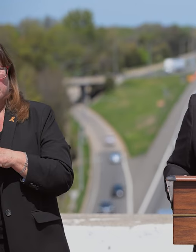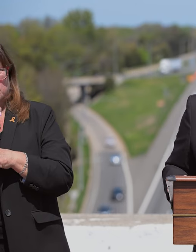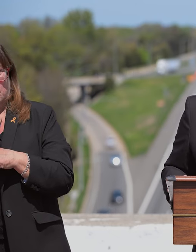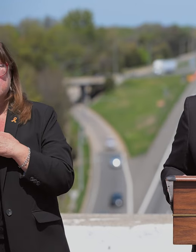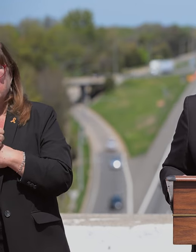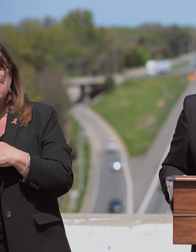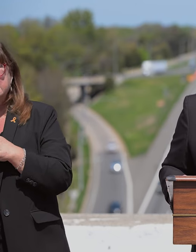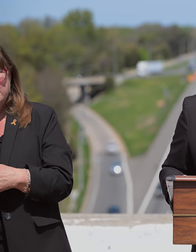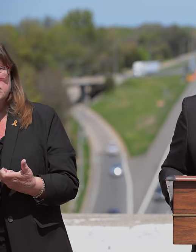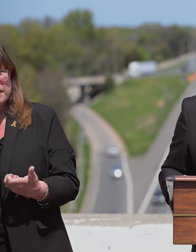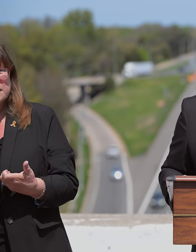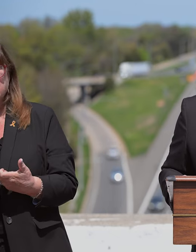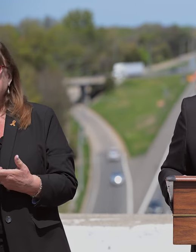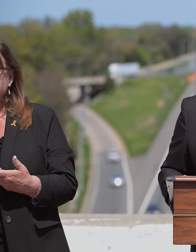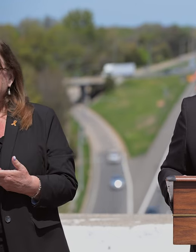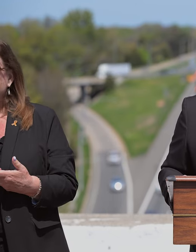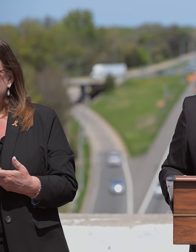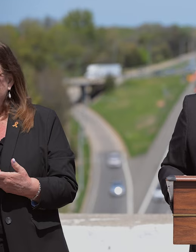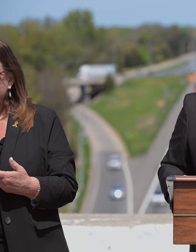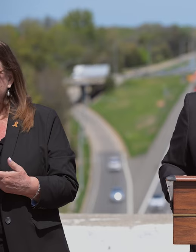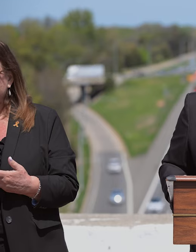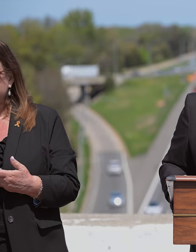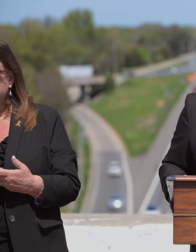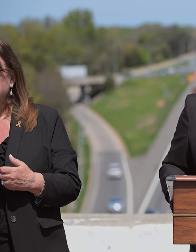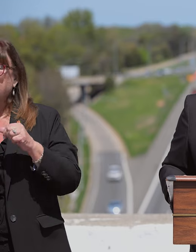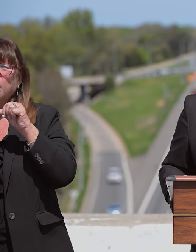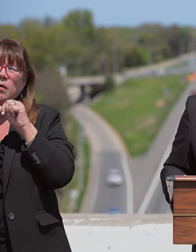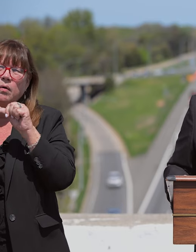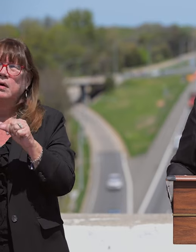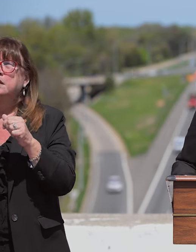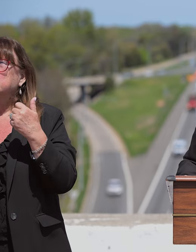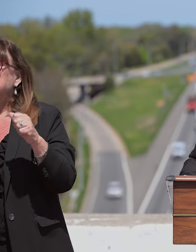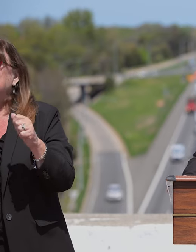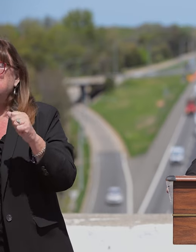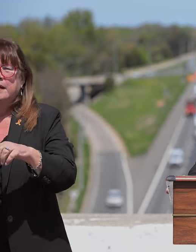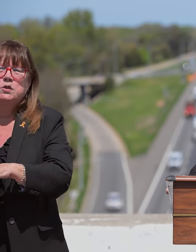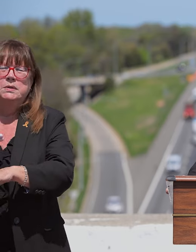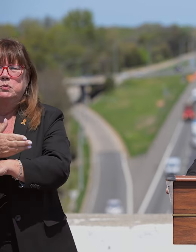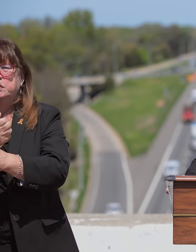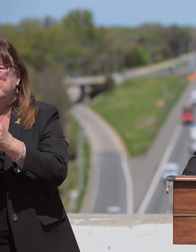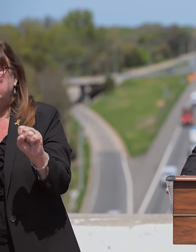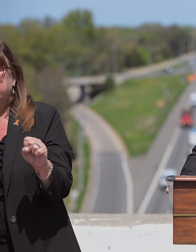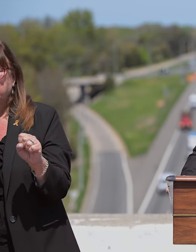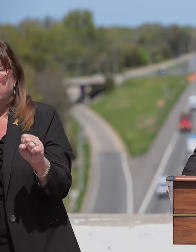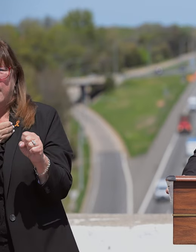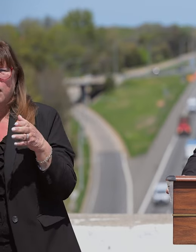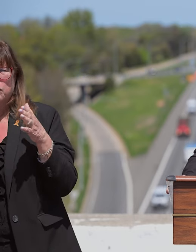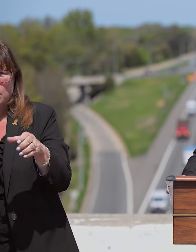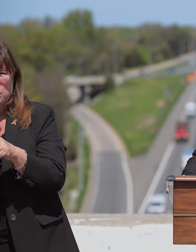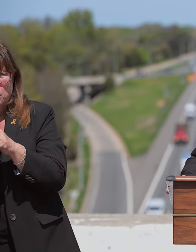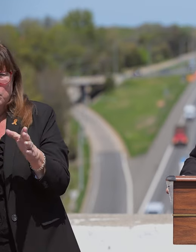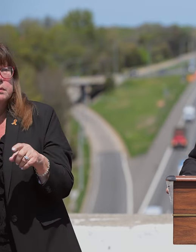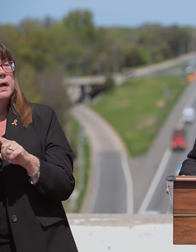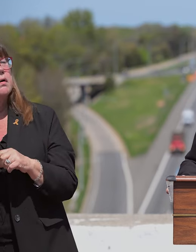incredibly dangerous. The State Highway Administration constantly strives to improve safety for our roadway workers,